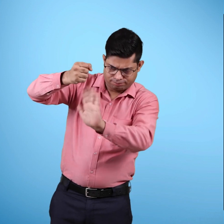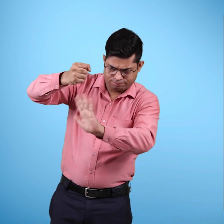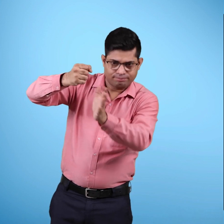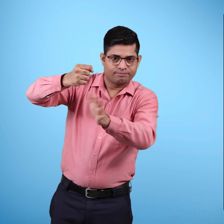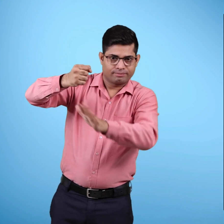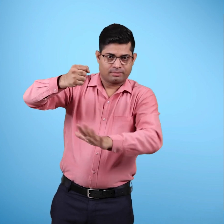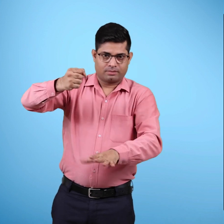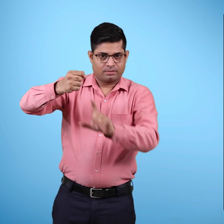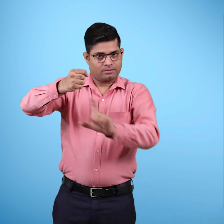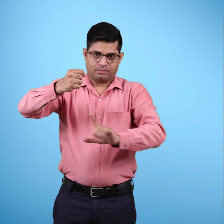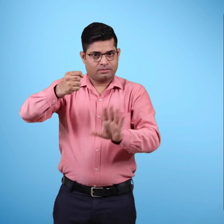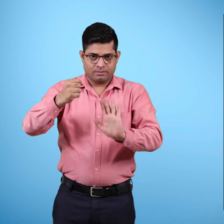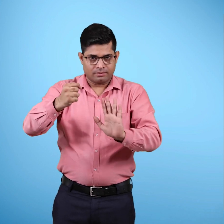and observe them.